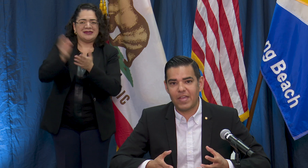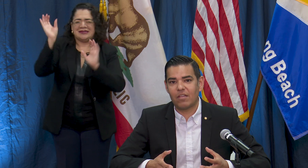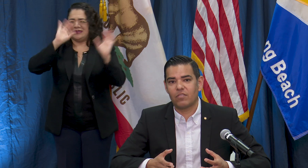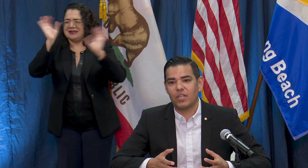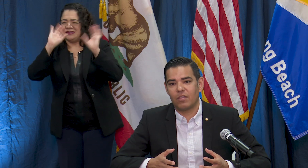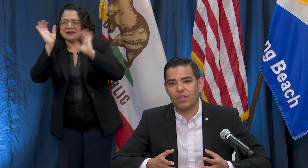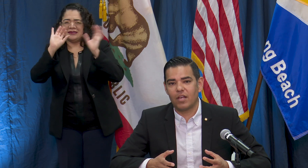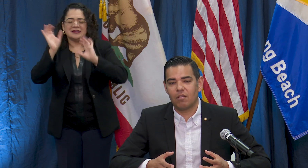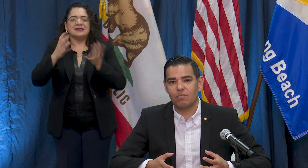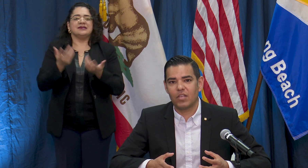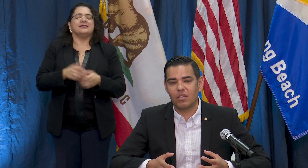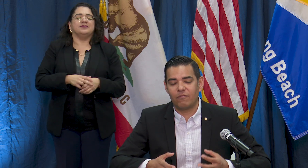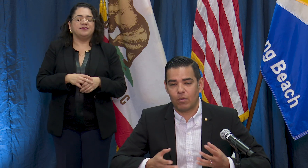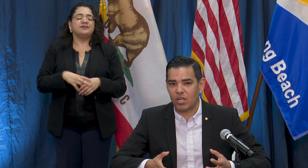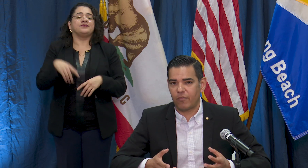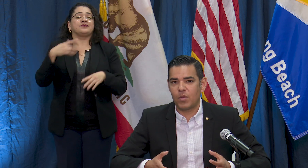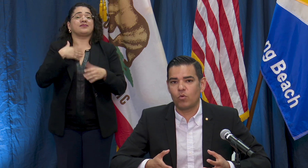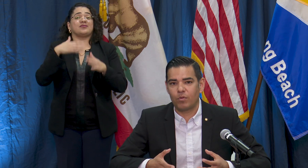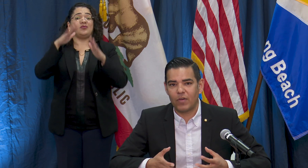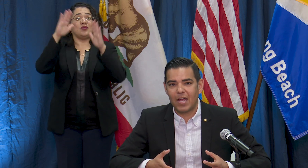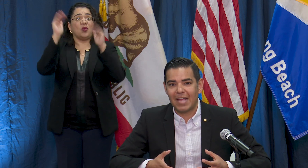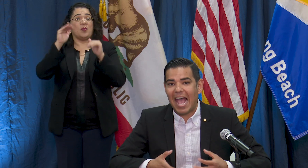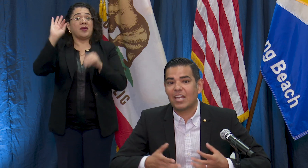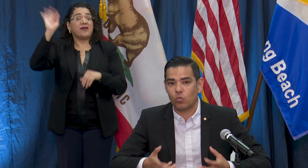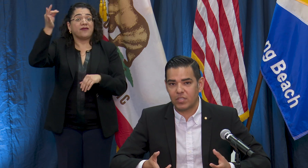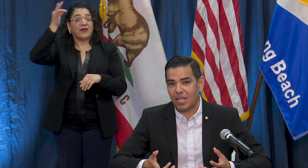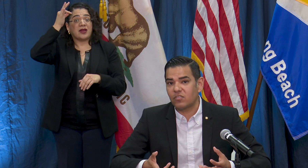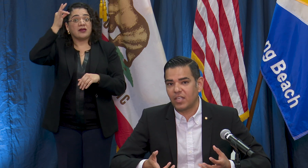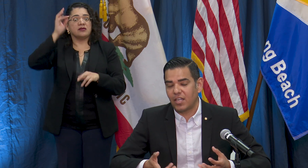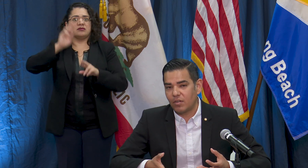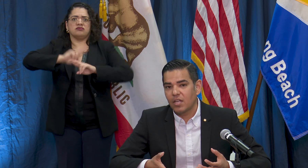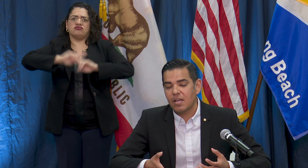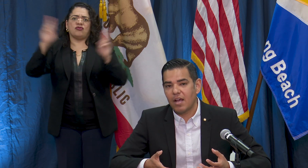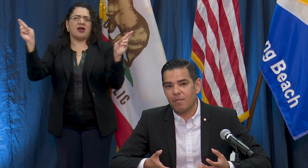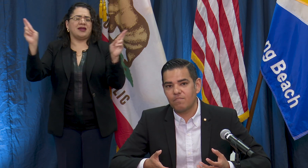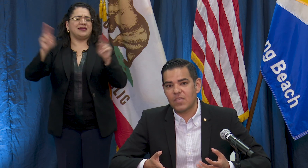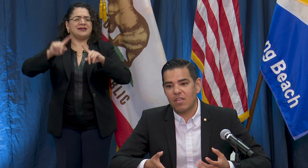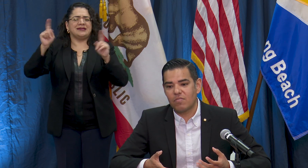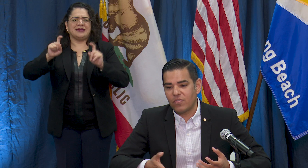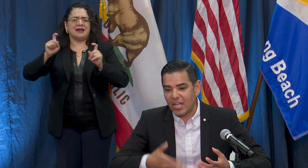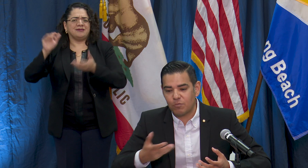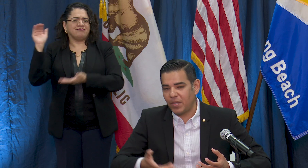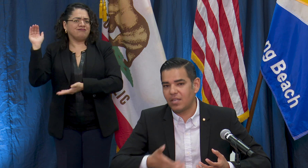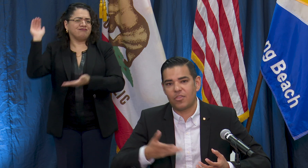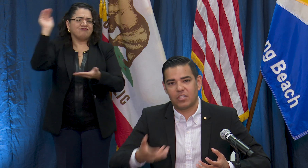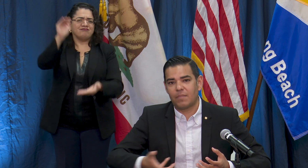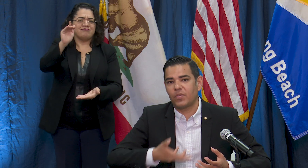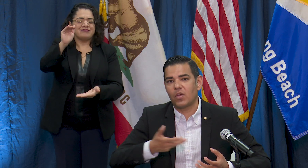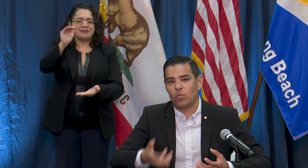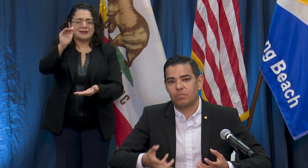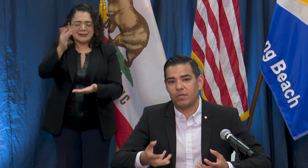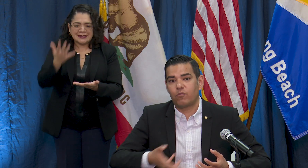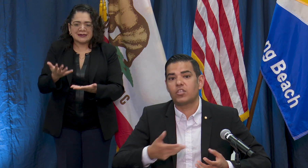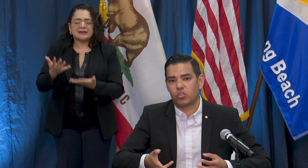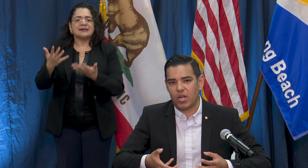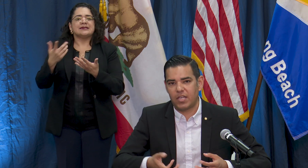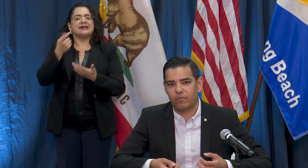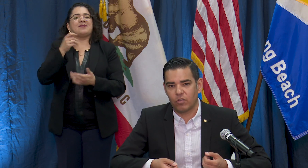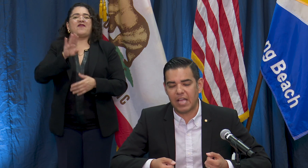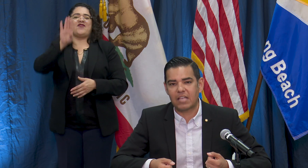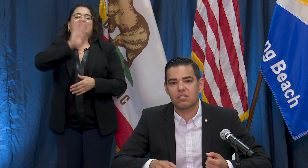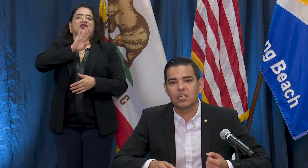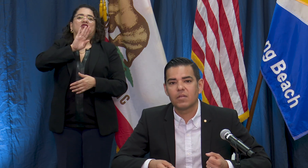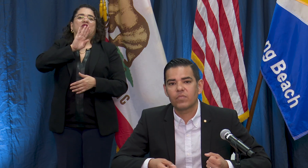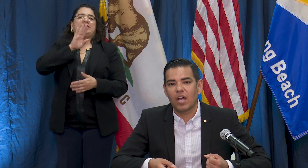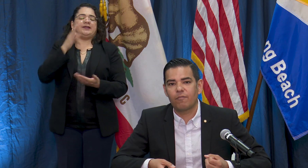hoping that the federal government would provide adequate testing, and that's been, I think, something that has been frustrating